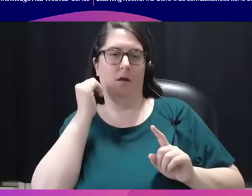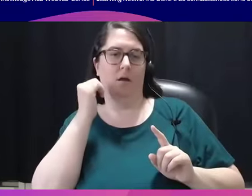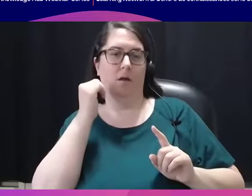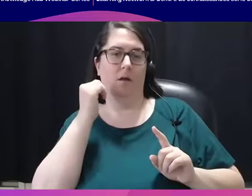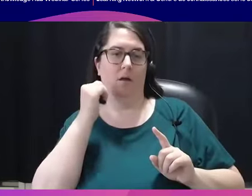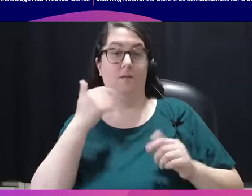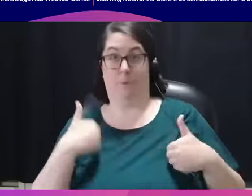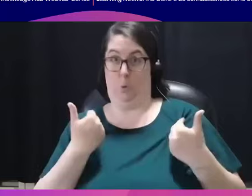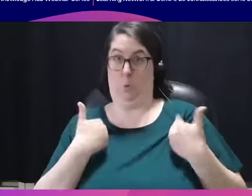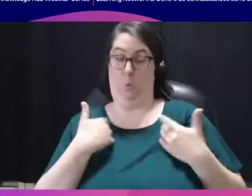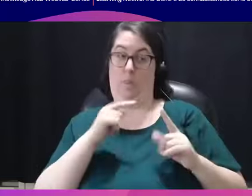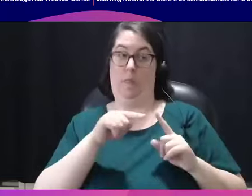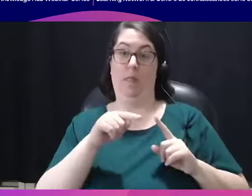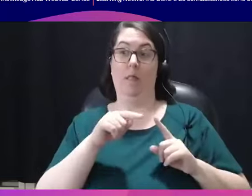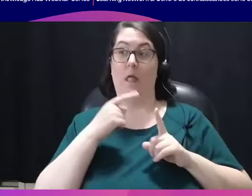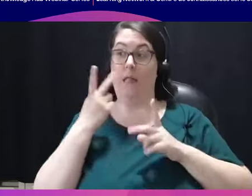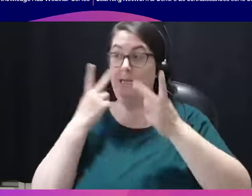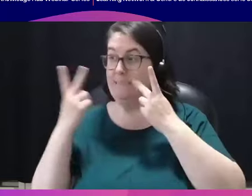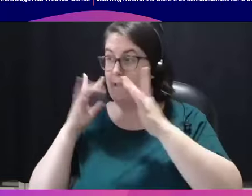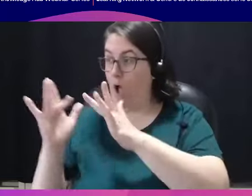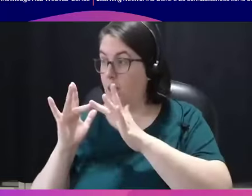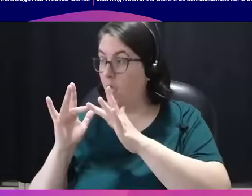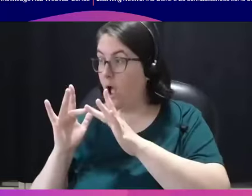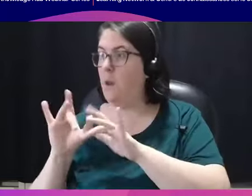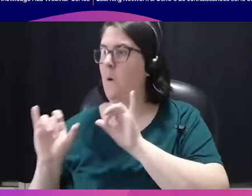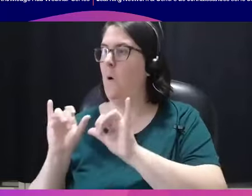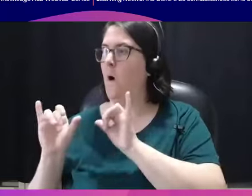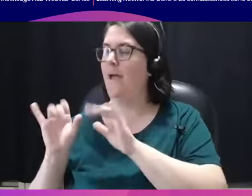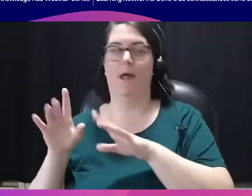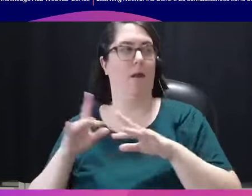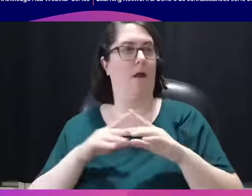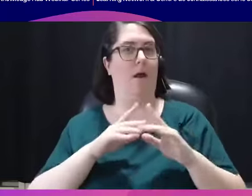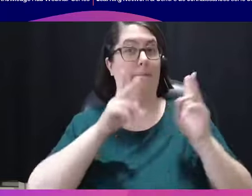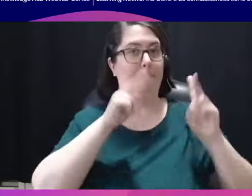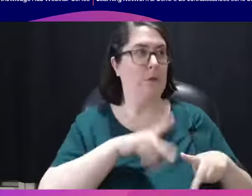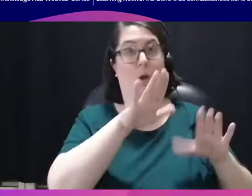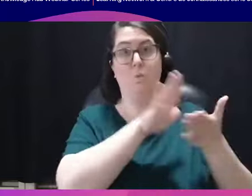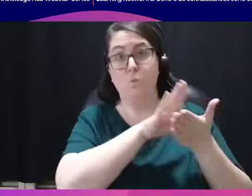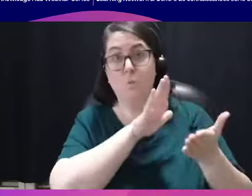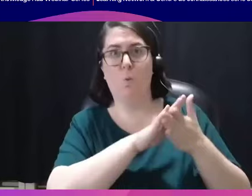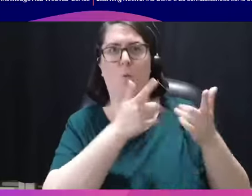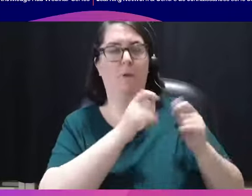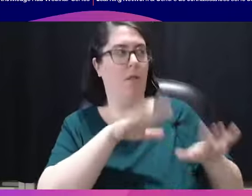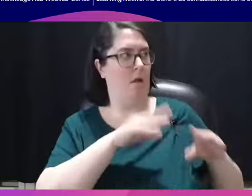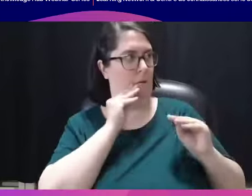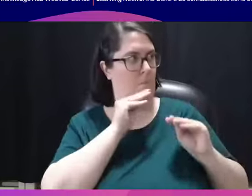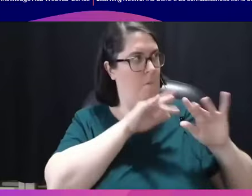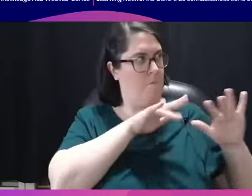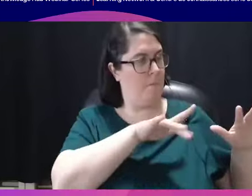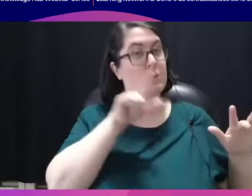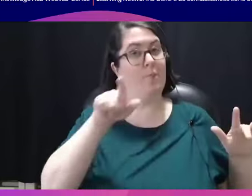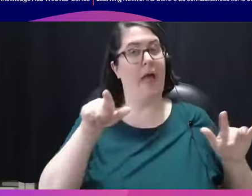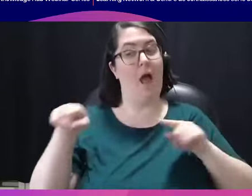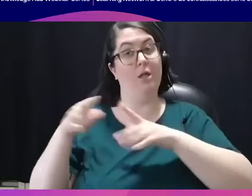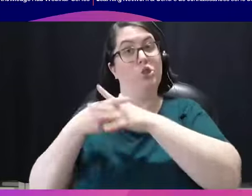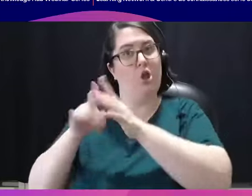bring these ideas offline and they bring it into schools and talk about their friends. And so that really reiterates that online to offline connection